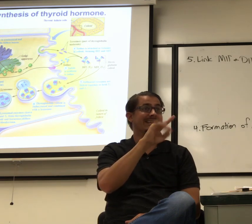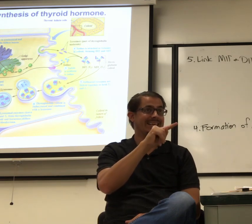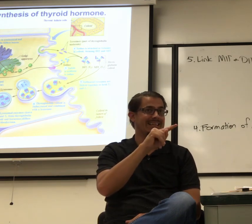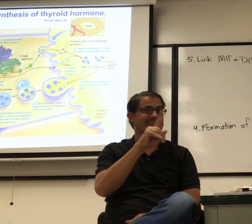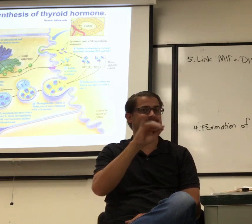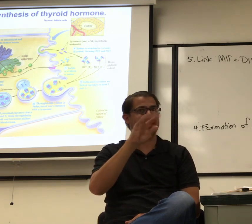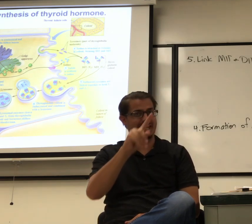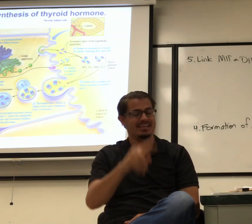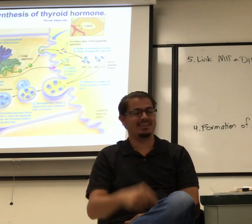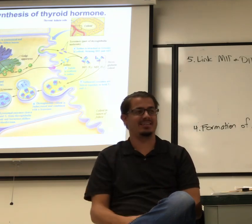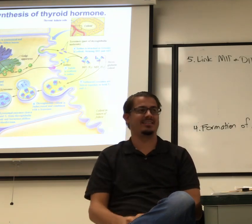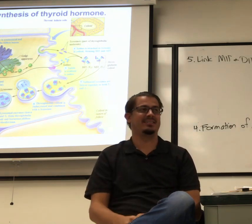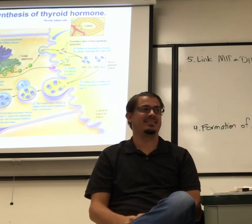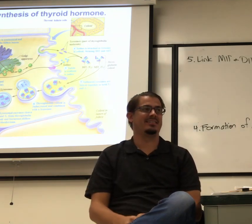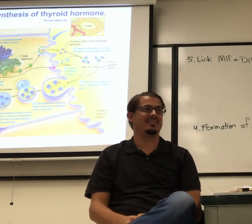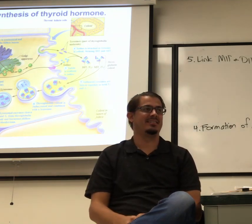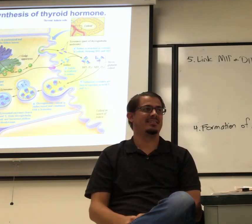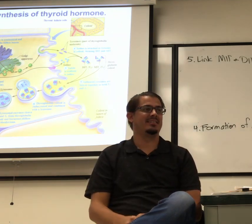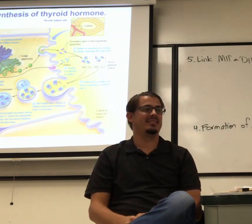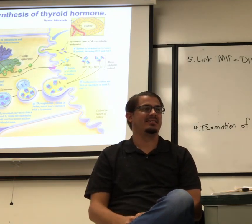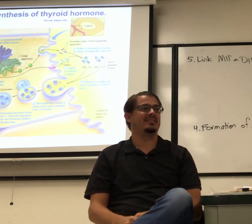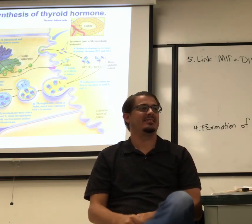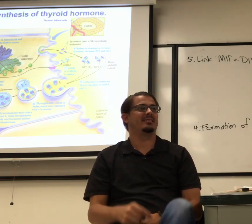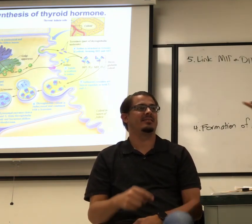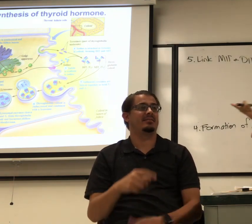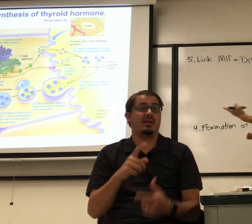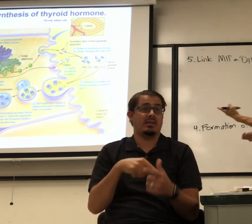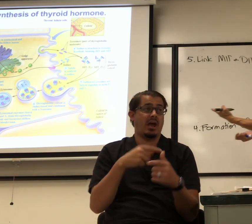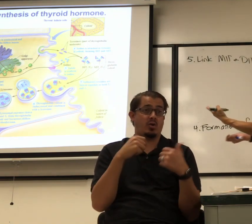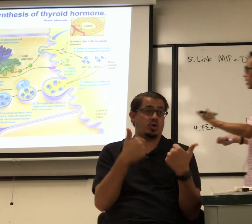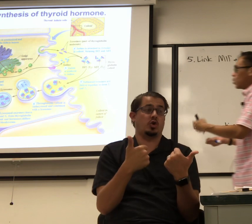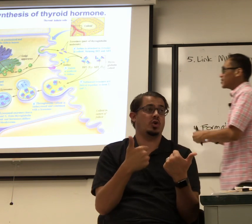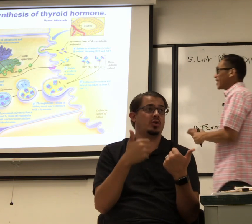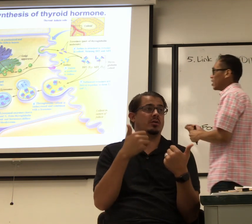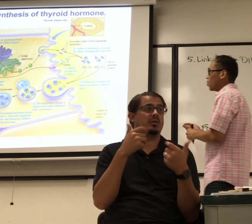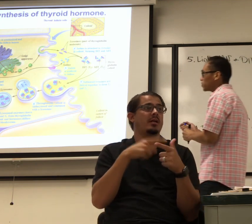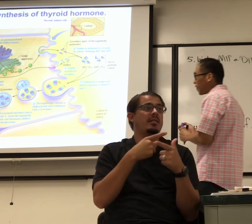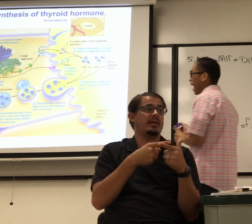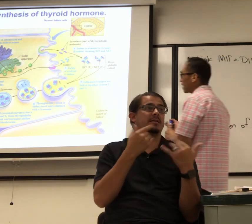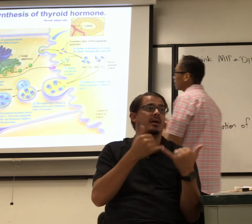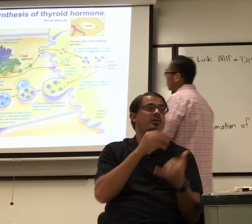T3 is a MIT and a DIT, and T4 is DIT.